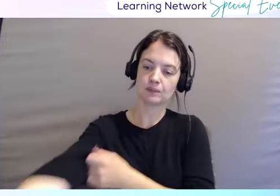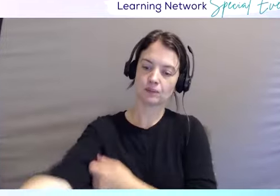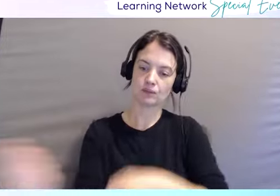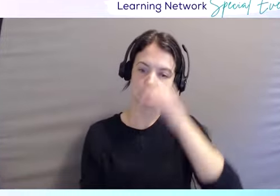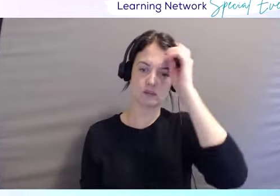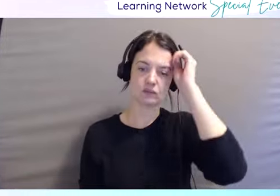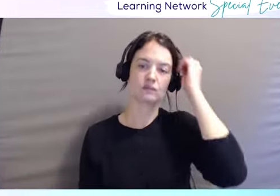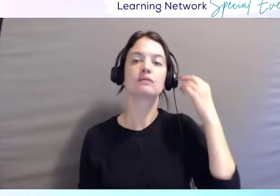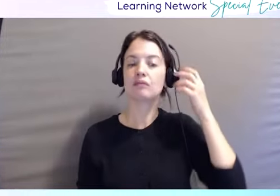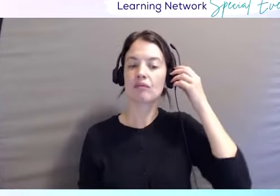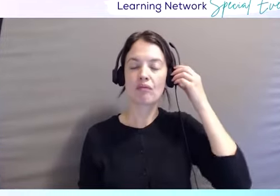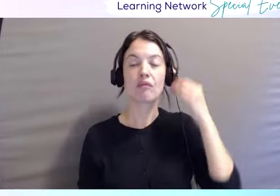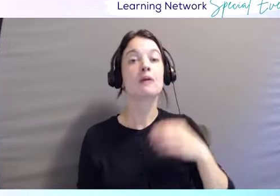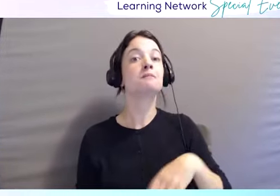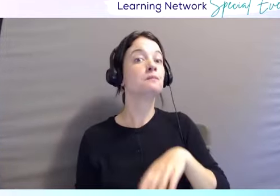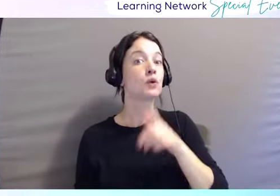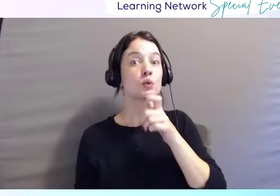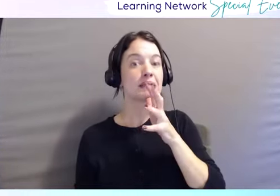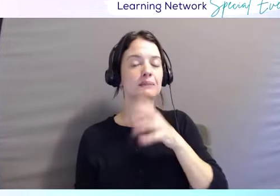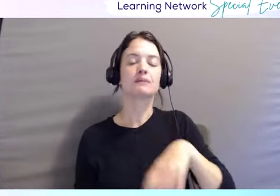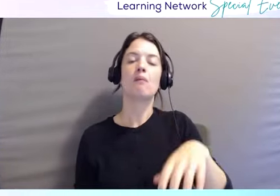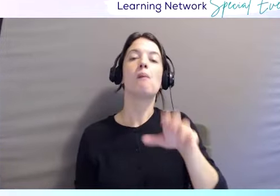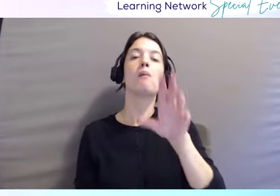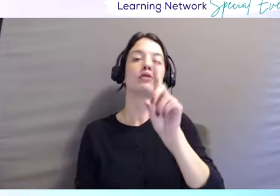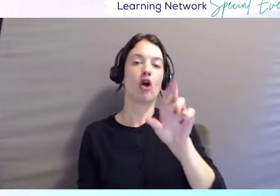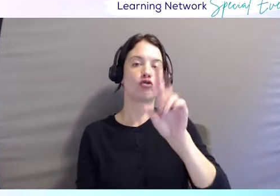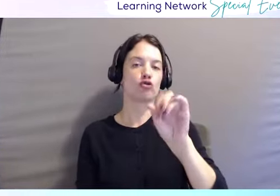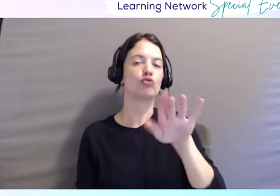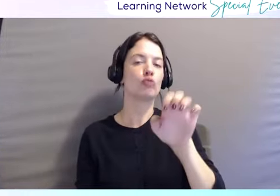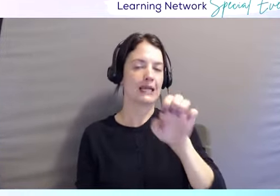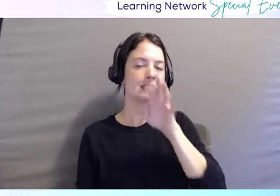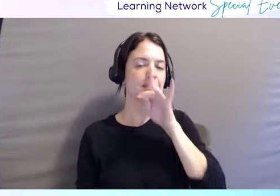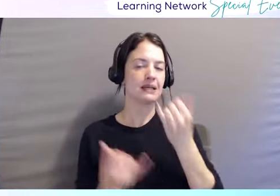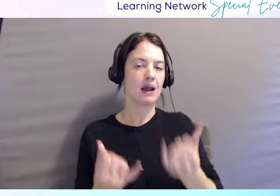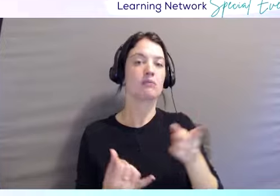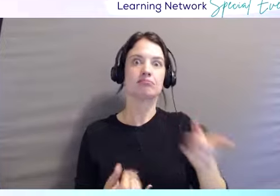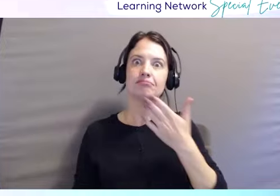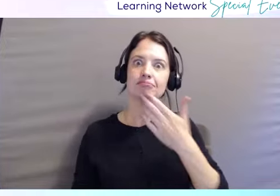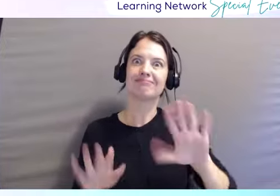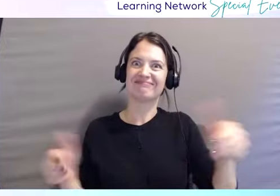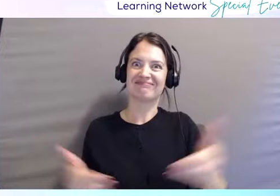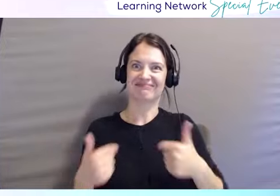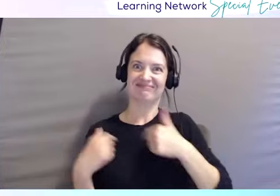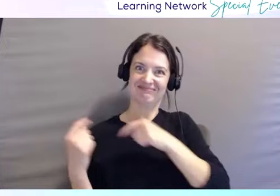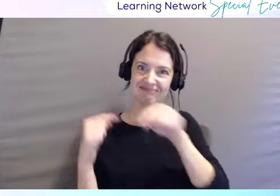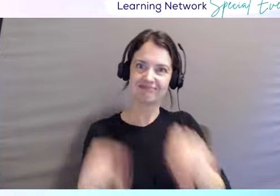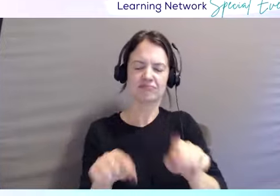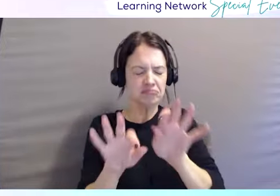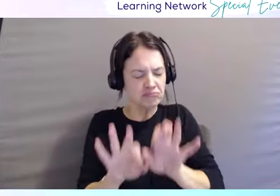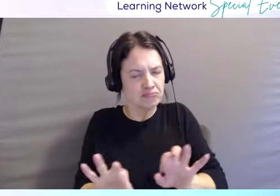Thank you very much, Margarita, and thank you to the team for inviting me today to talk about this extraordinarily important topic.